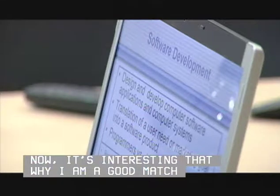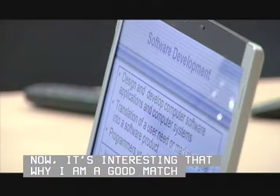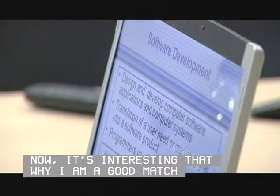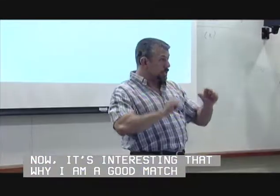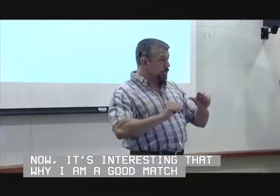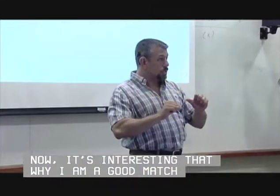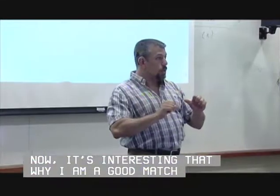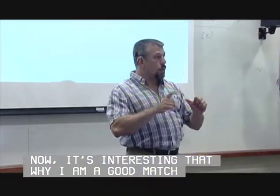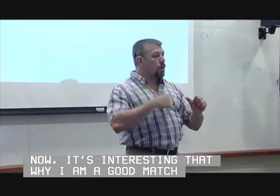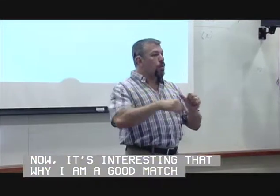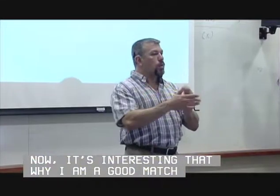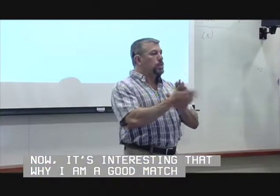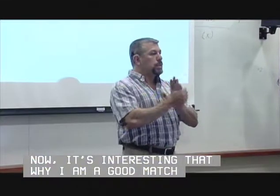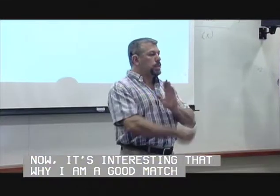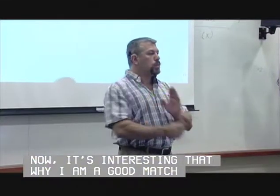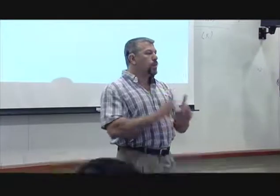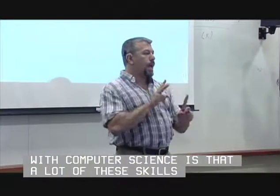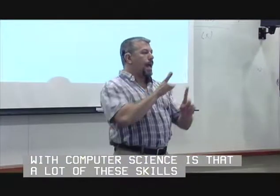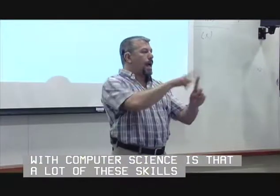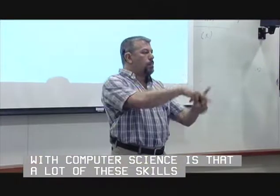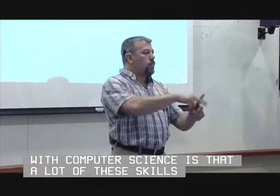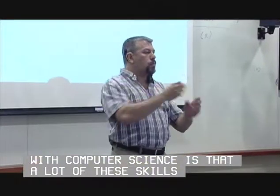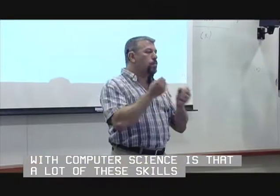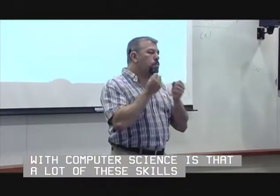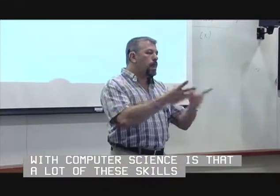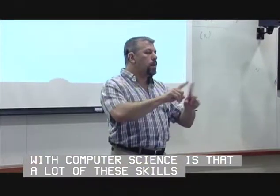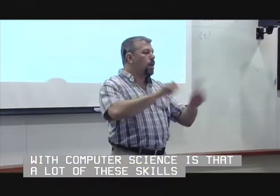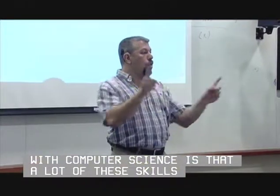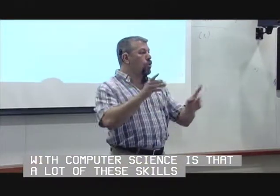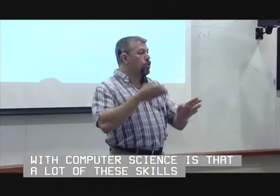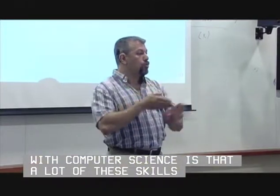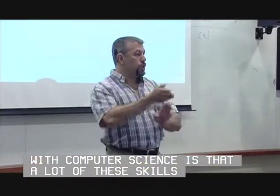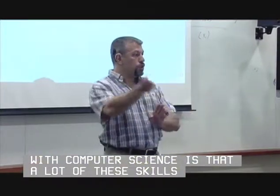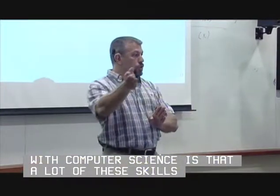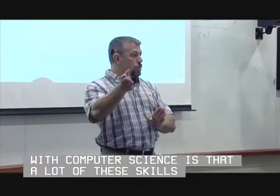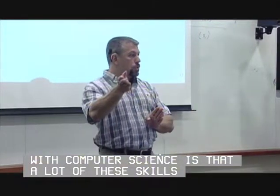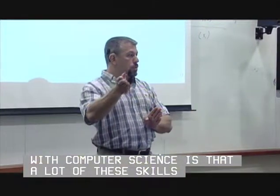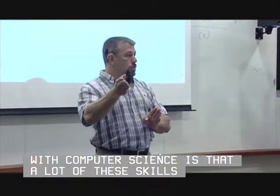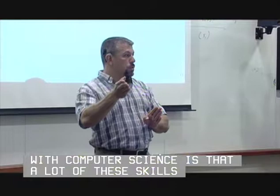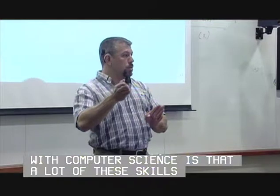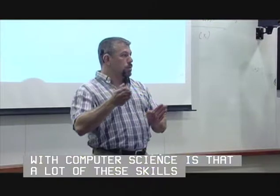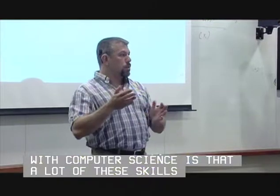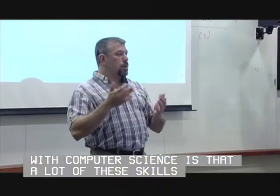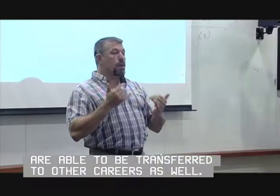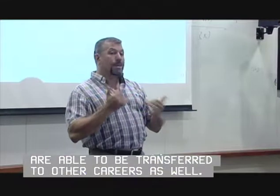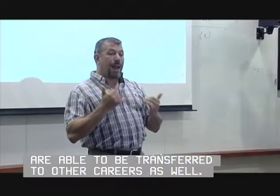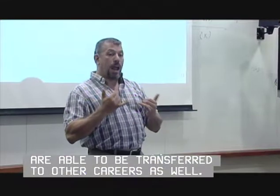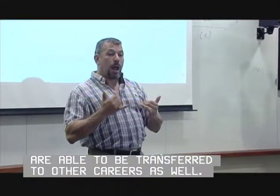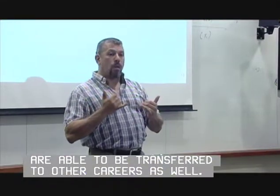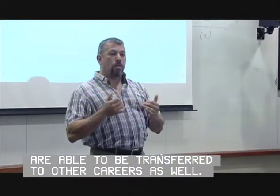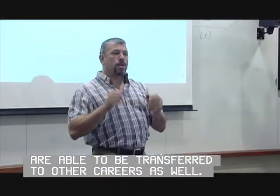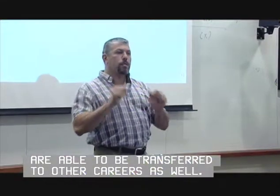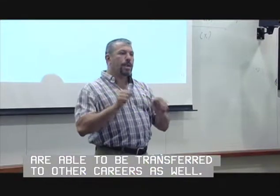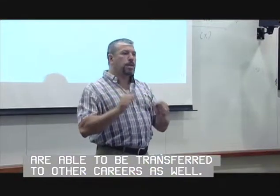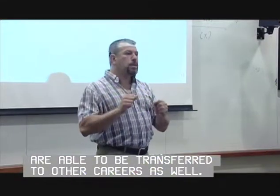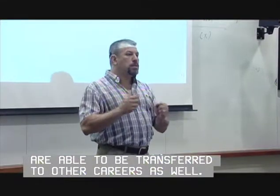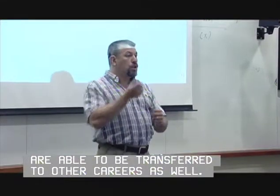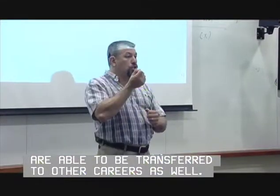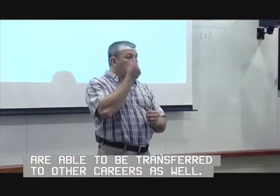Now, it's interesting that why I am a good match with computer science is that a lot of these skills are able to be transferred to other careers as